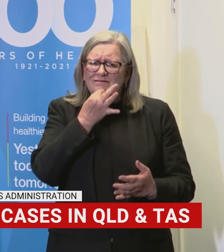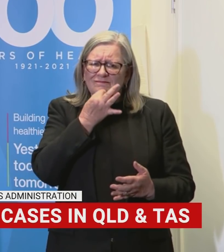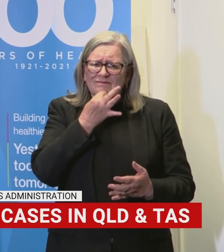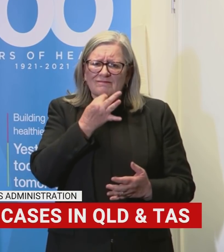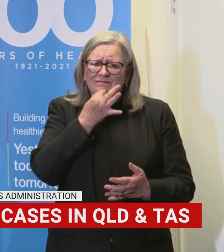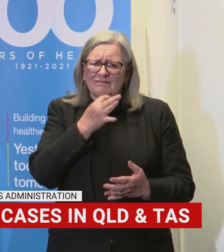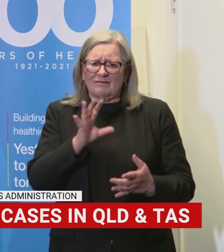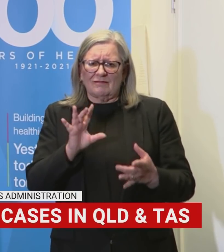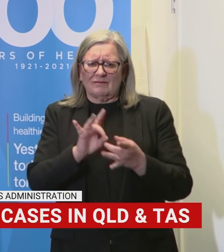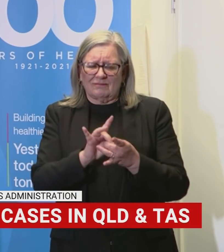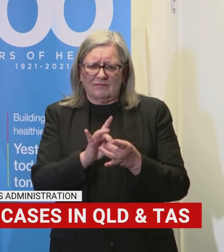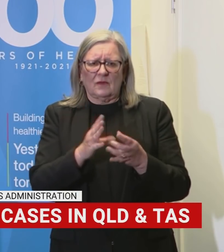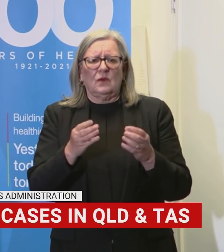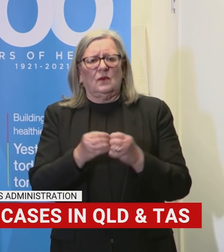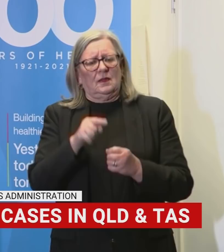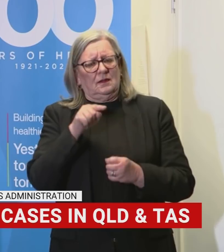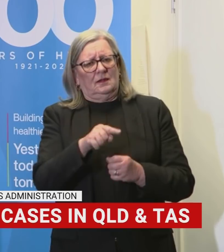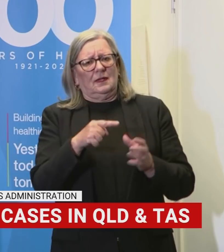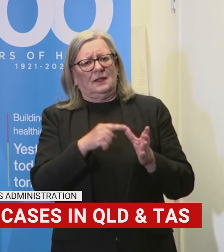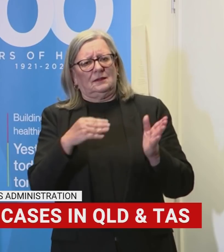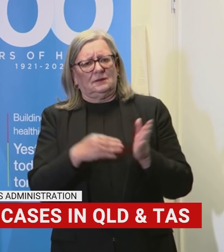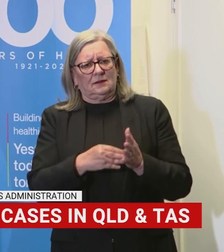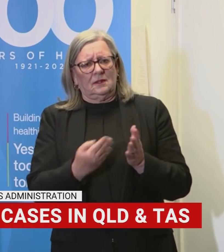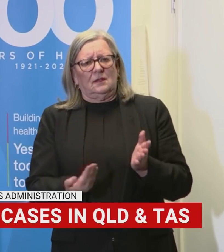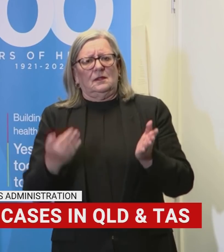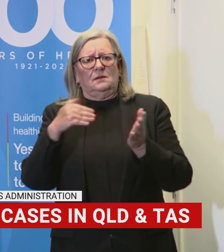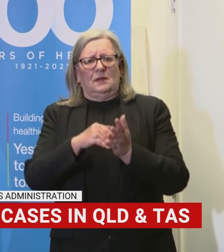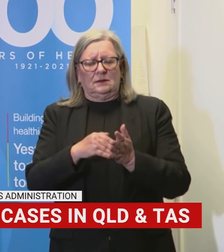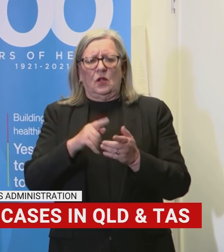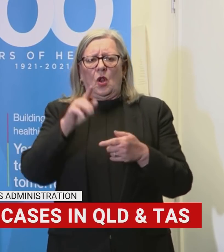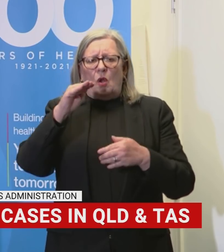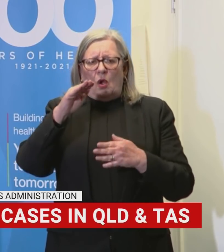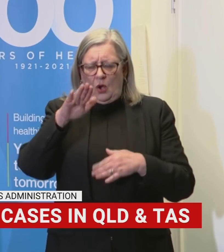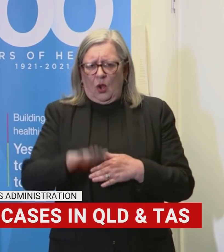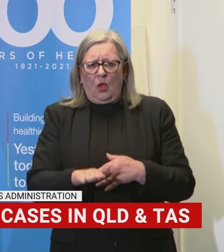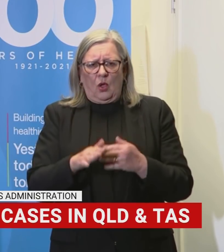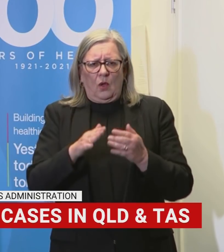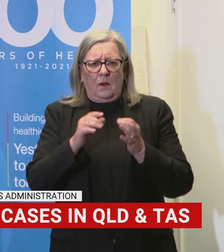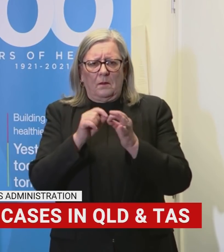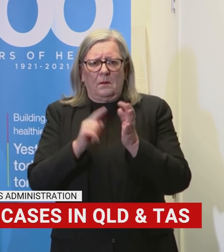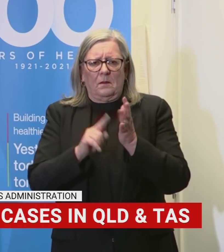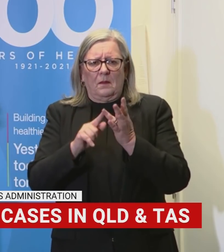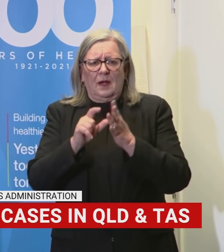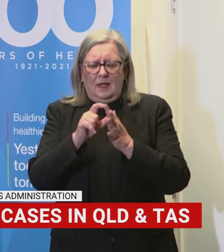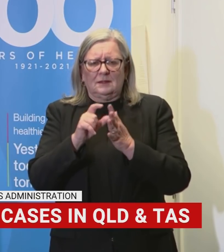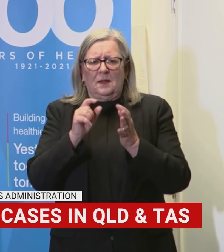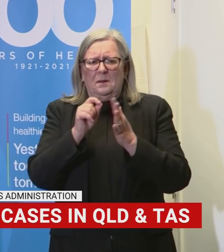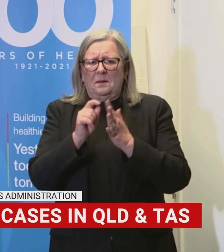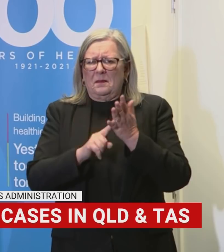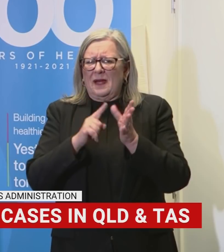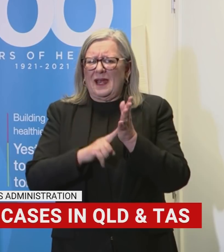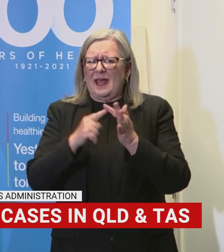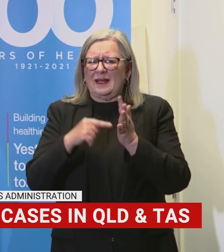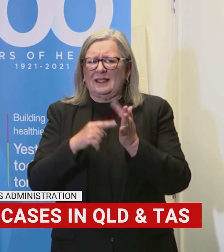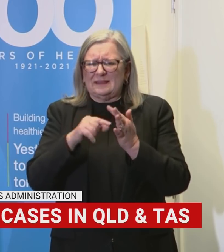that there's also low platelets and typically an antibody to a particular protein on the platelets. So there's a lot of tests that are run with these